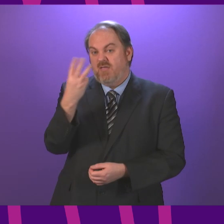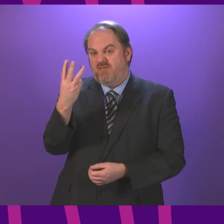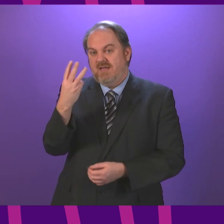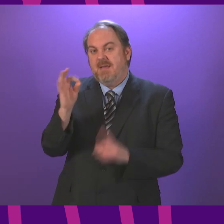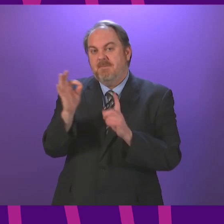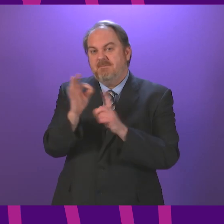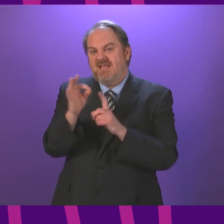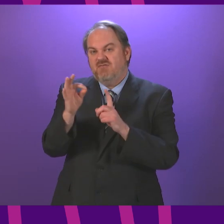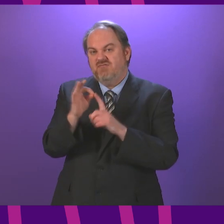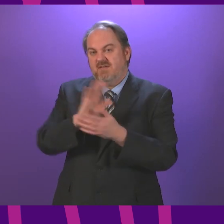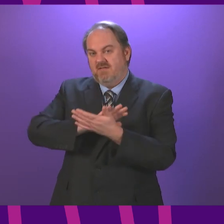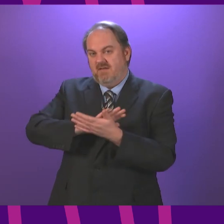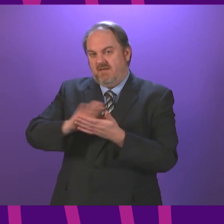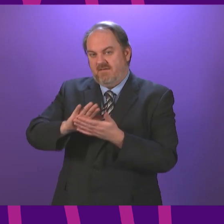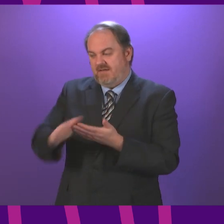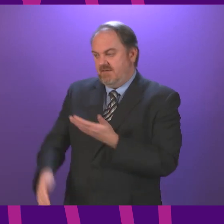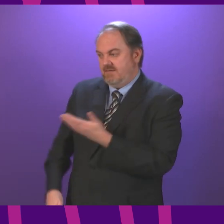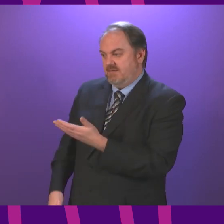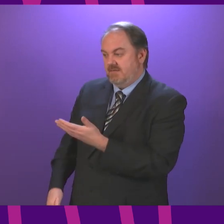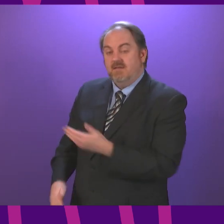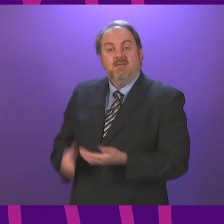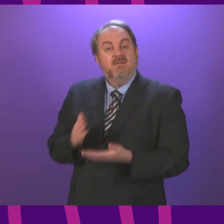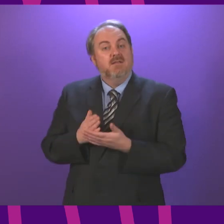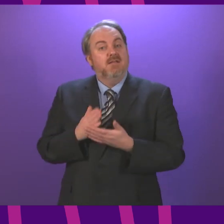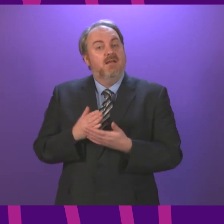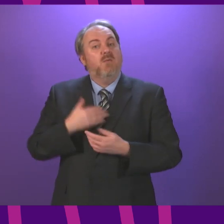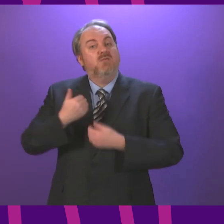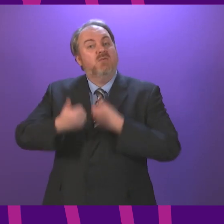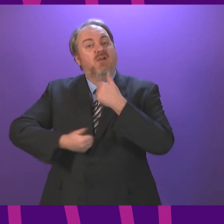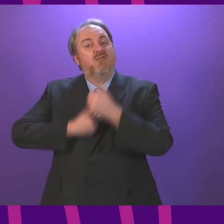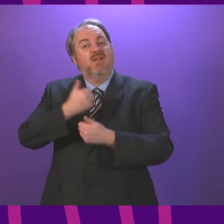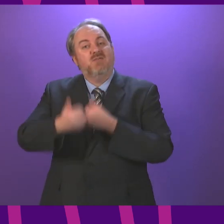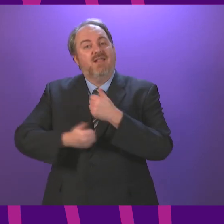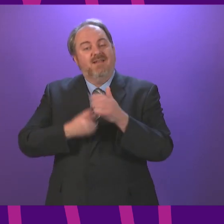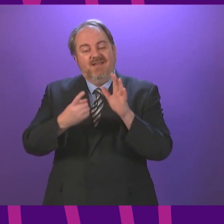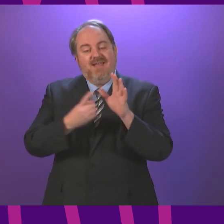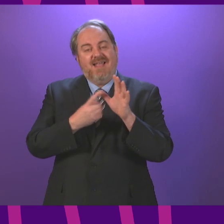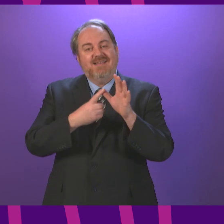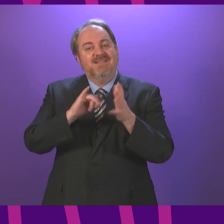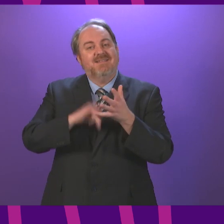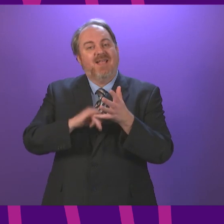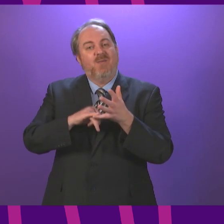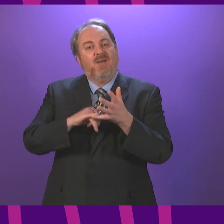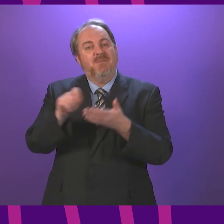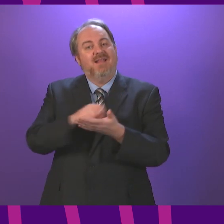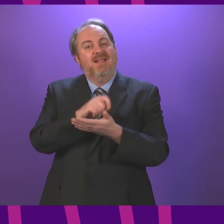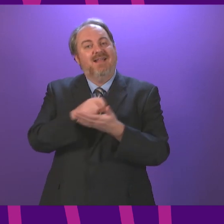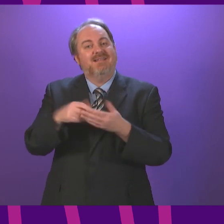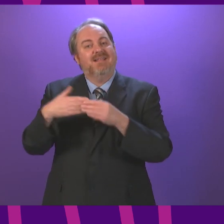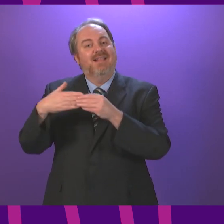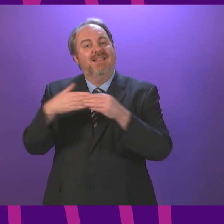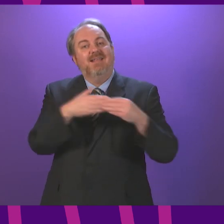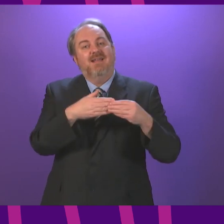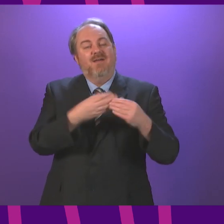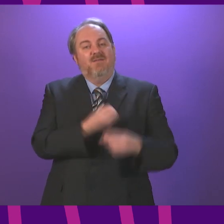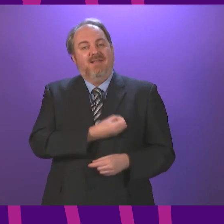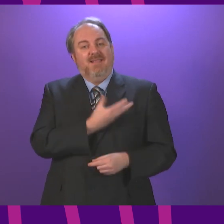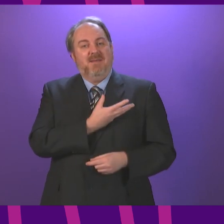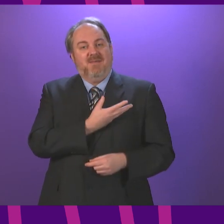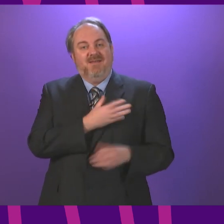Thank you, presiding officer. Can I put on record my congratulations to Anas Sawa on his election as leader of the Scottish Labour Party and welcome him